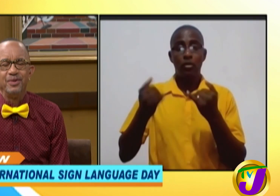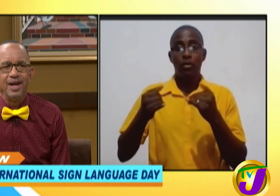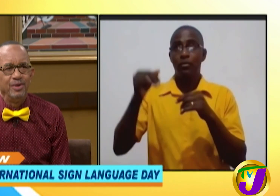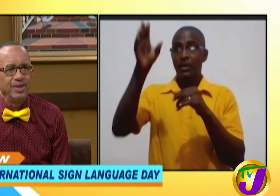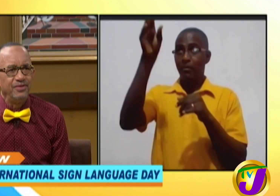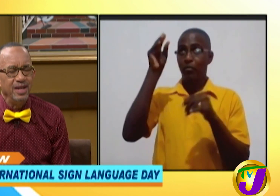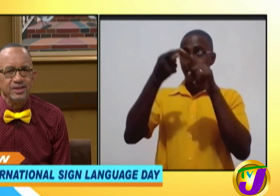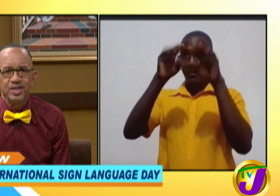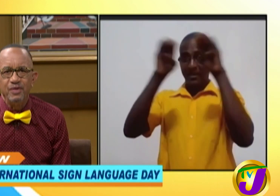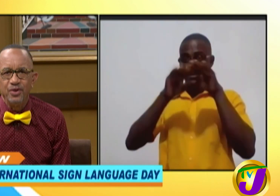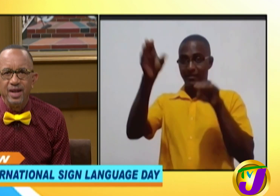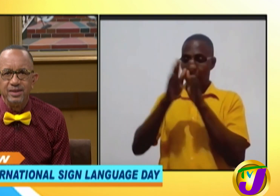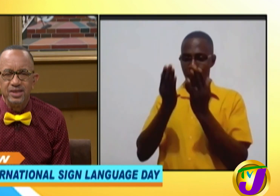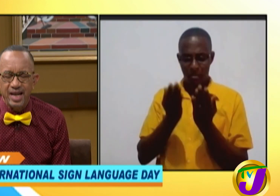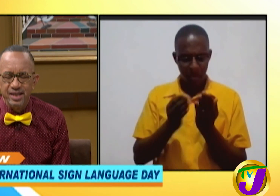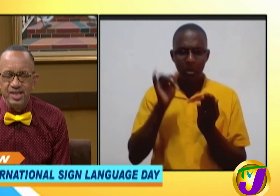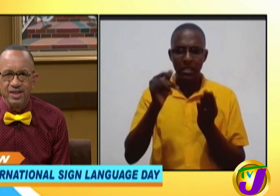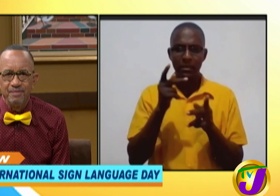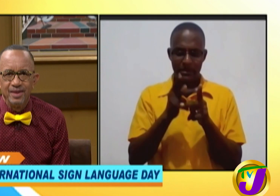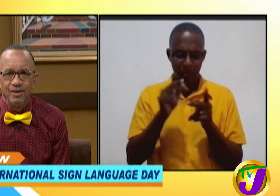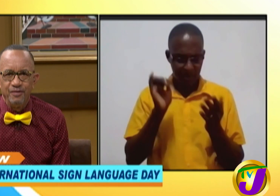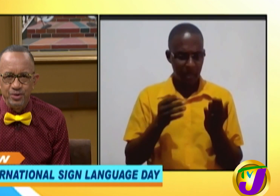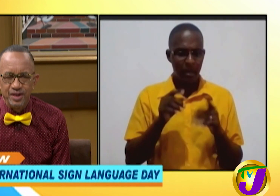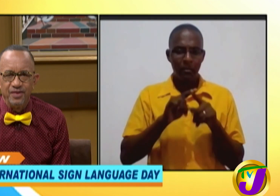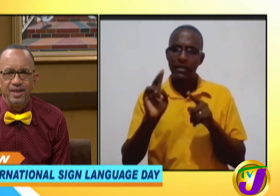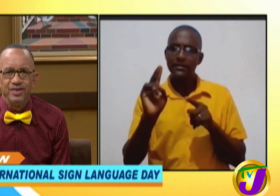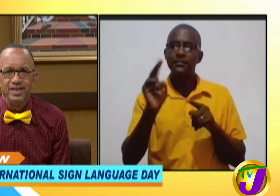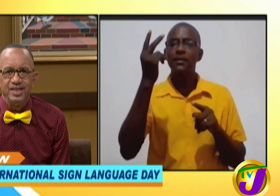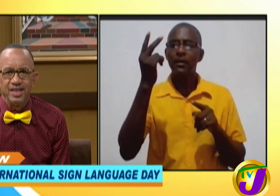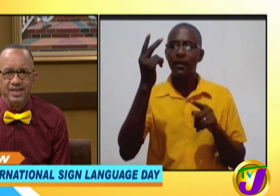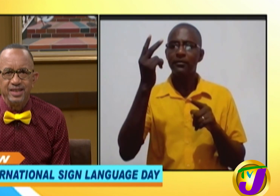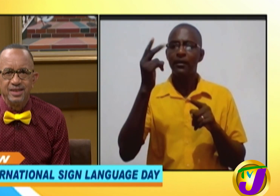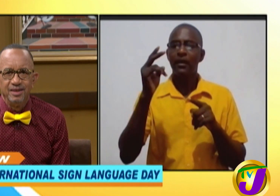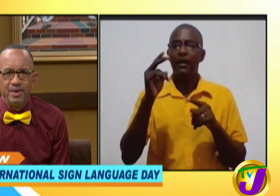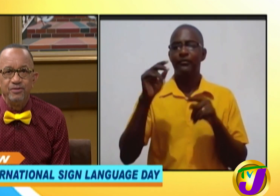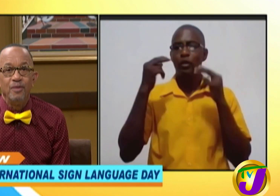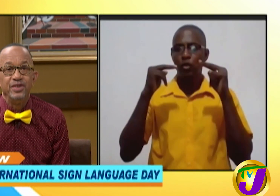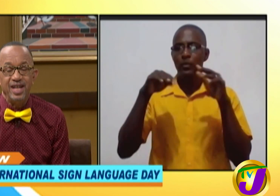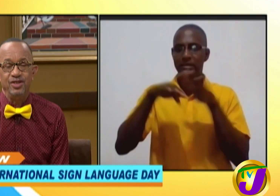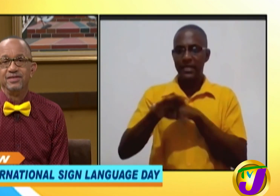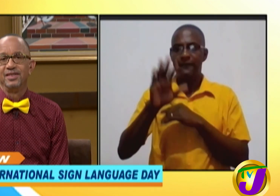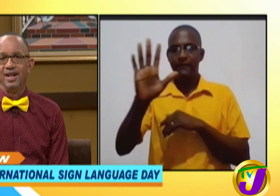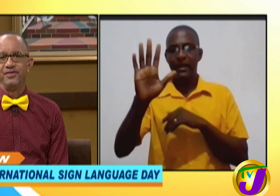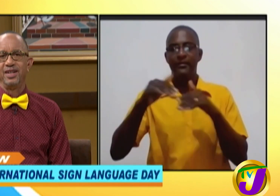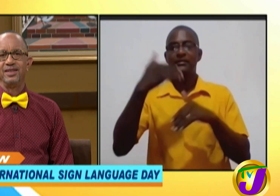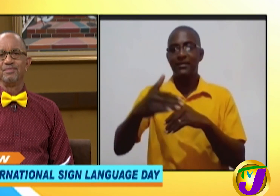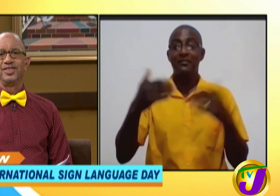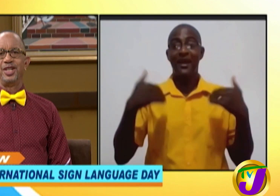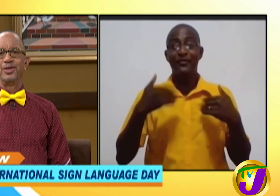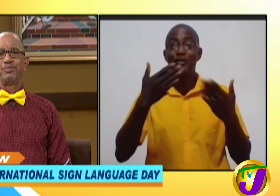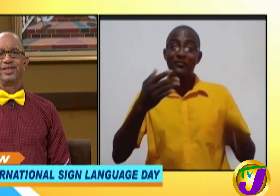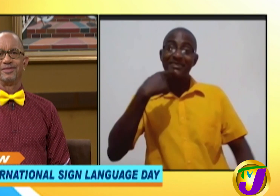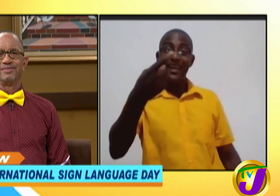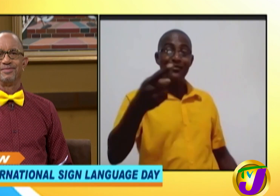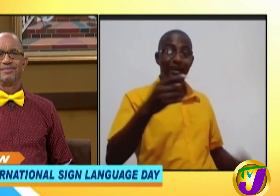stay with that, but I think just before that, the second edition of News in 5 is next. I have something to tell you after that. Stay